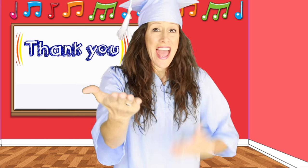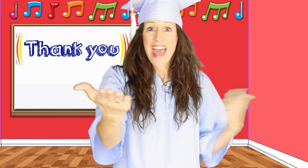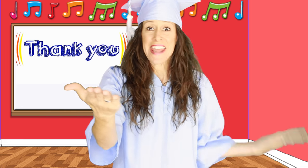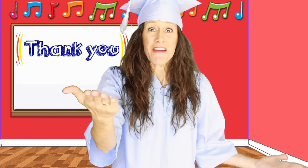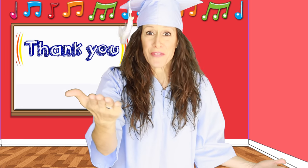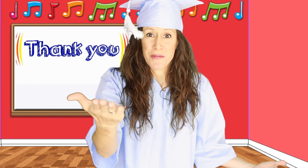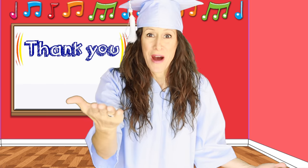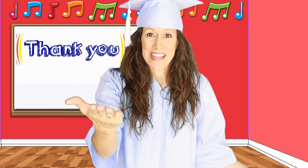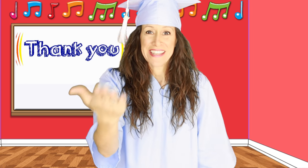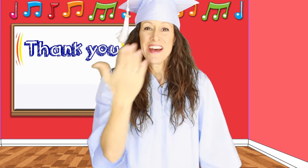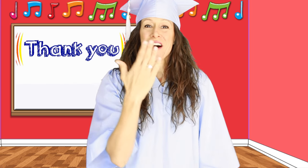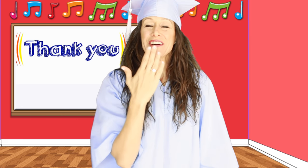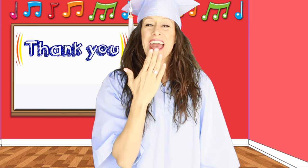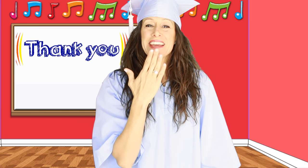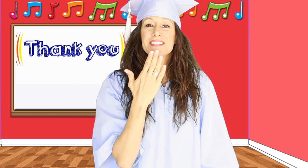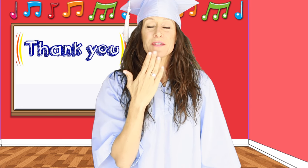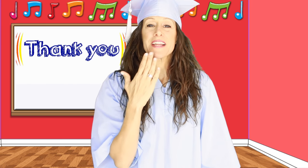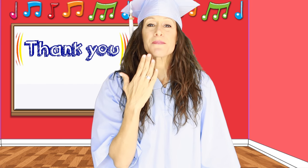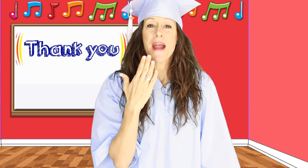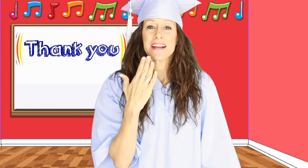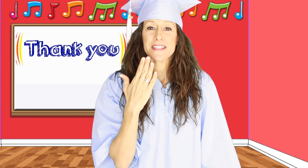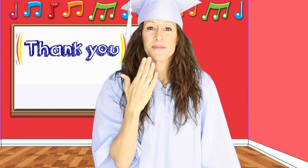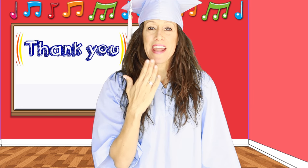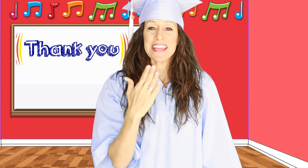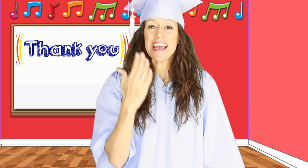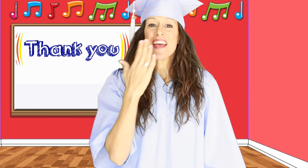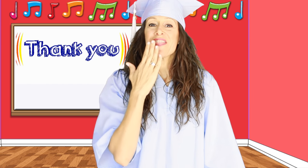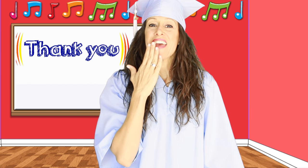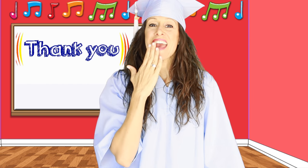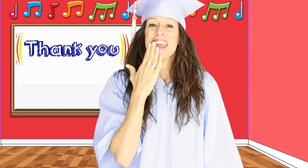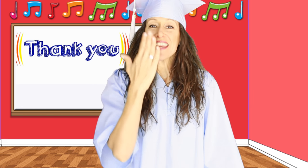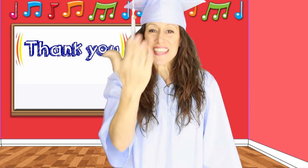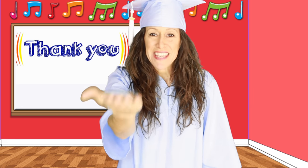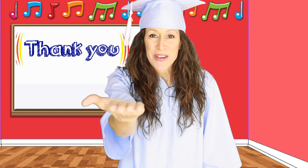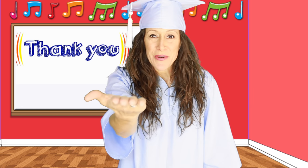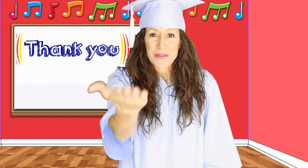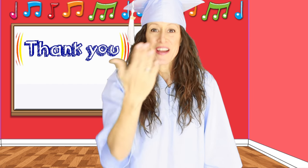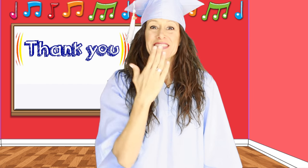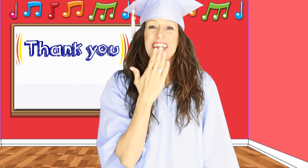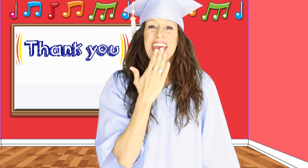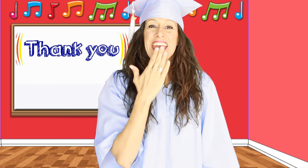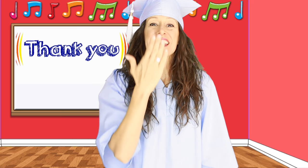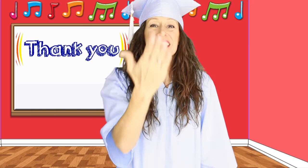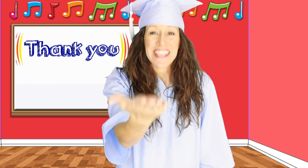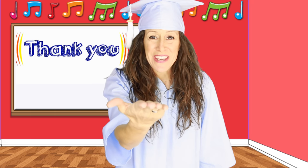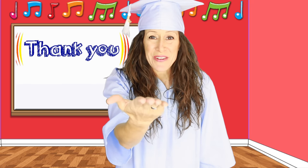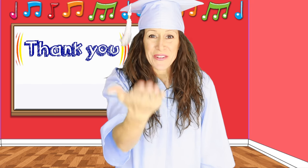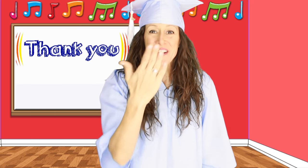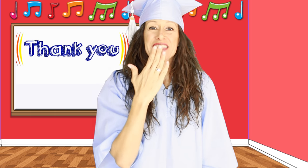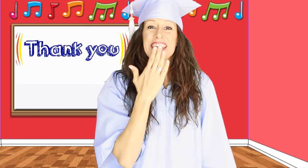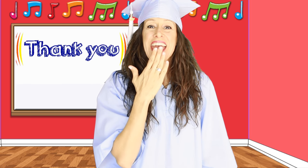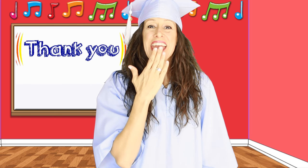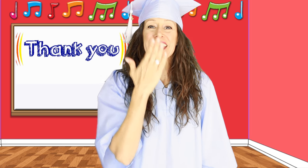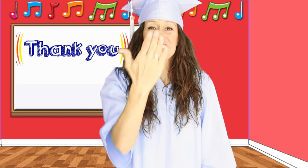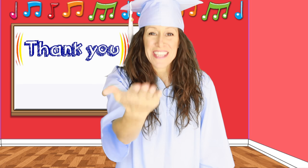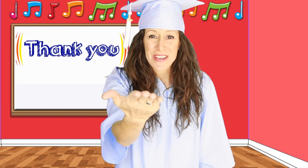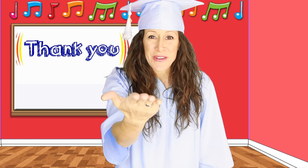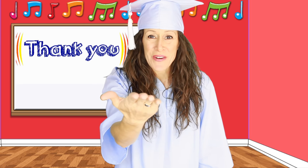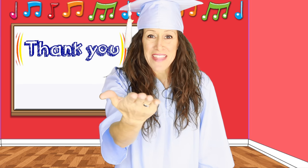and everyone. Okay, so let's practice, ready? Thank you, thank you, thank you. And then